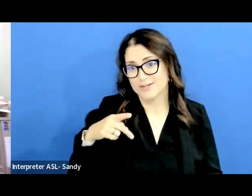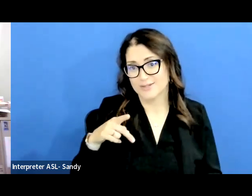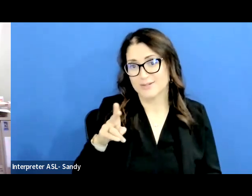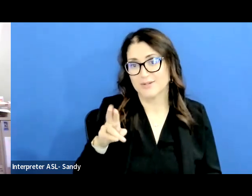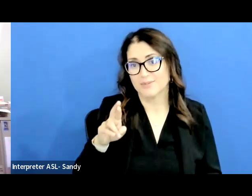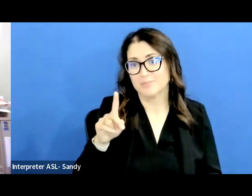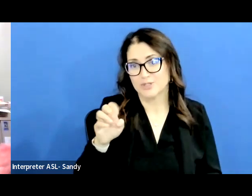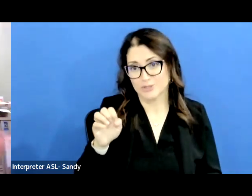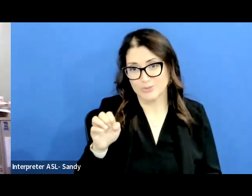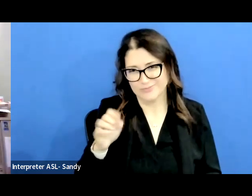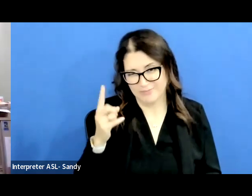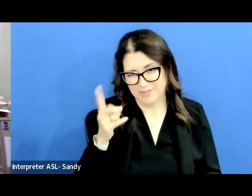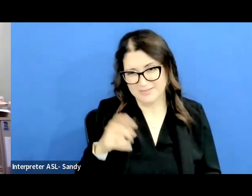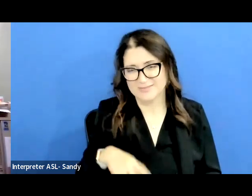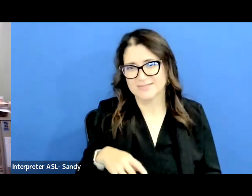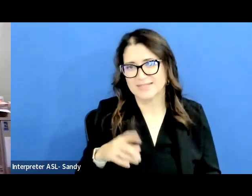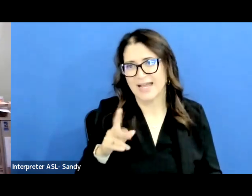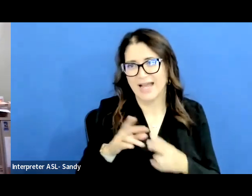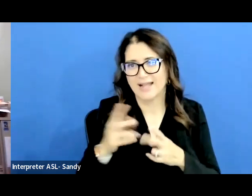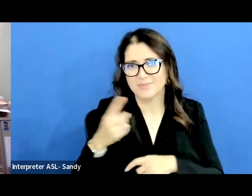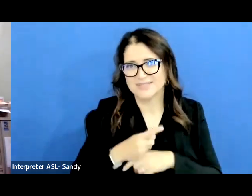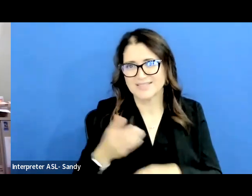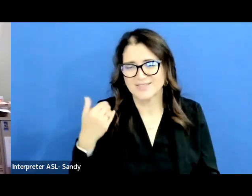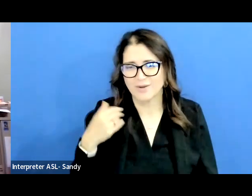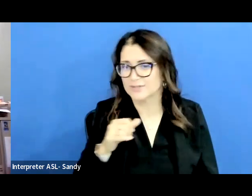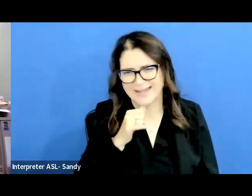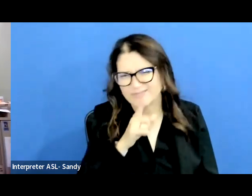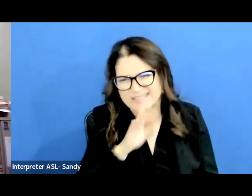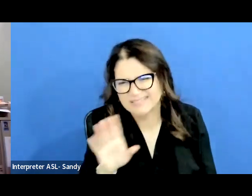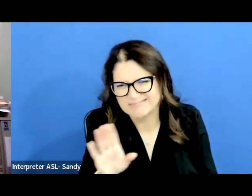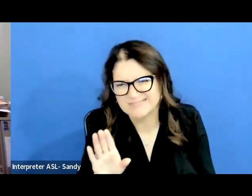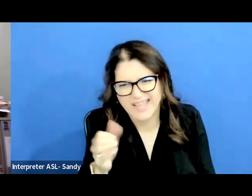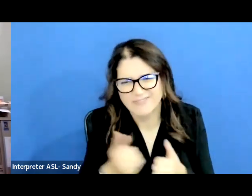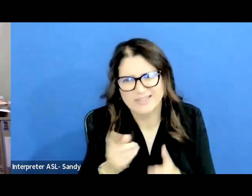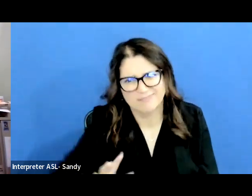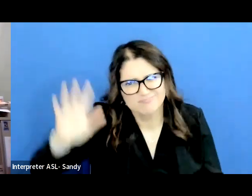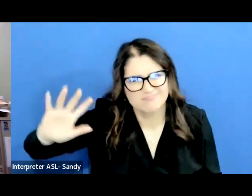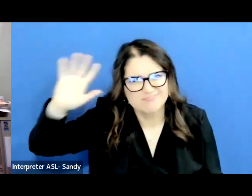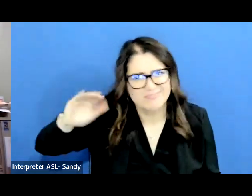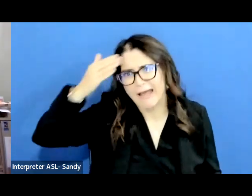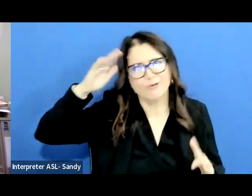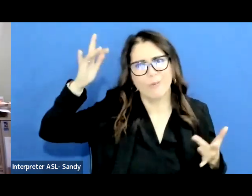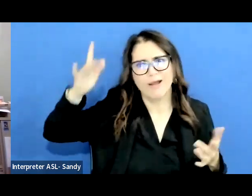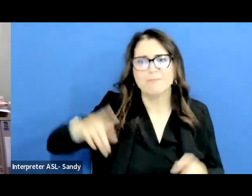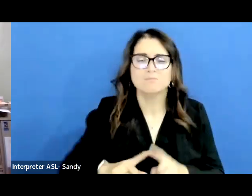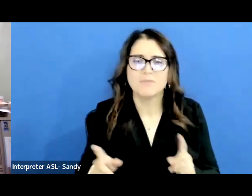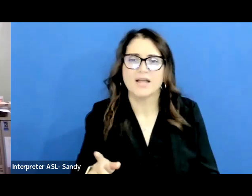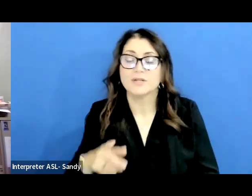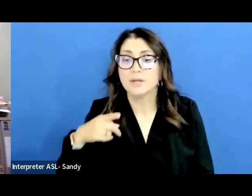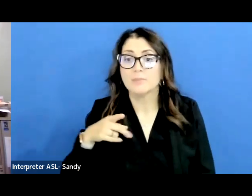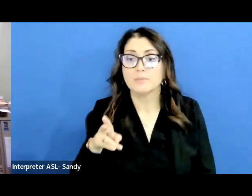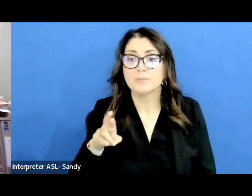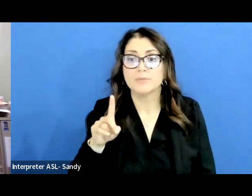A couple days ago, no, not really. Everything's a long time ago. I don't know why that is, but Purdue